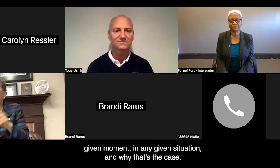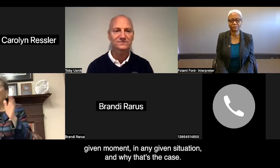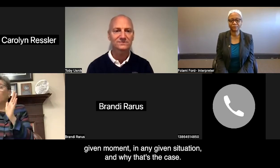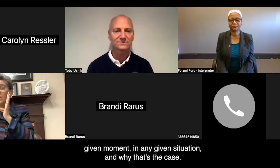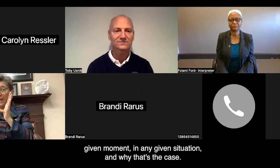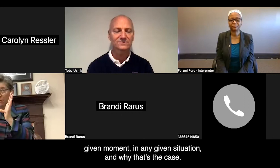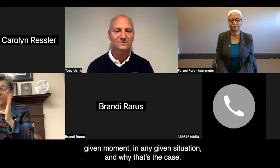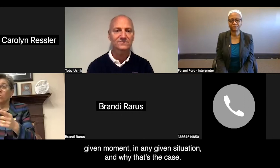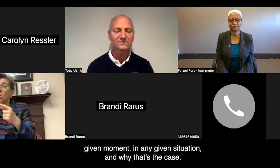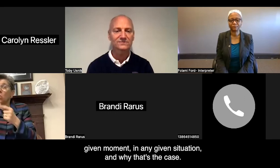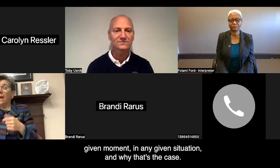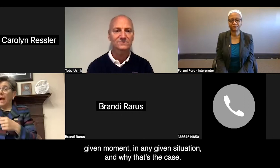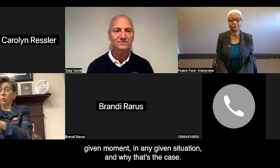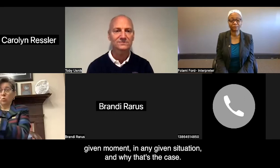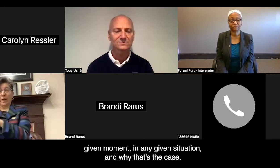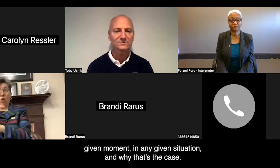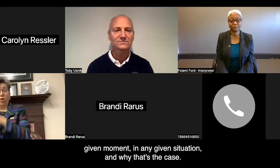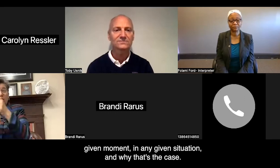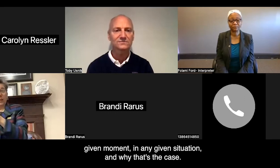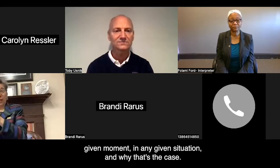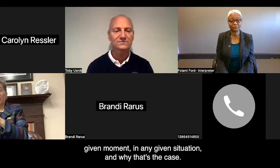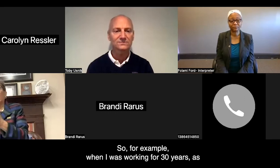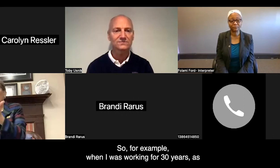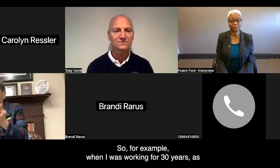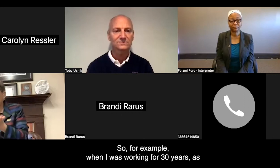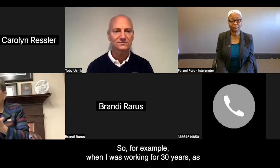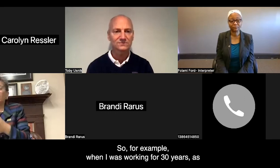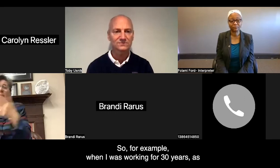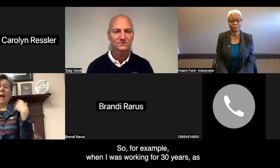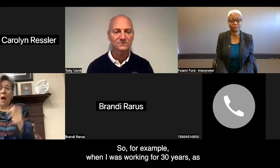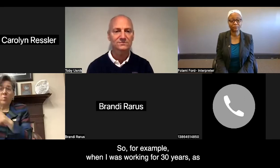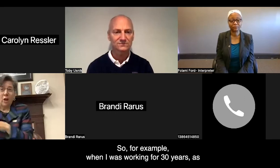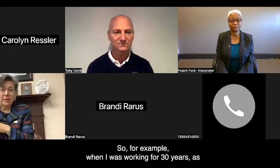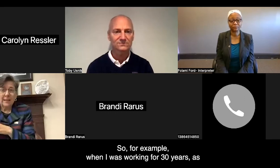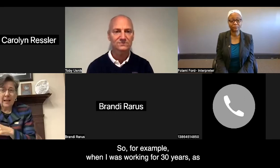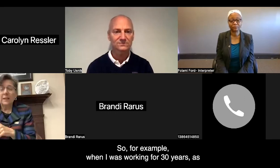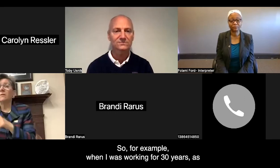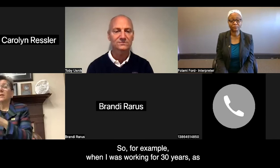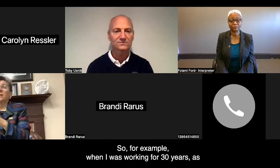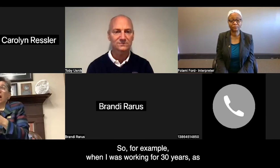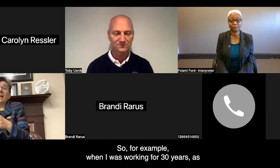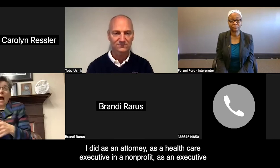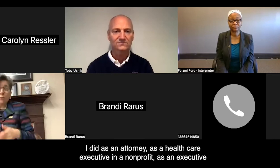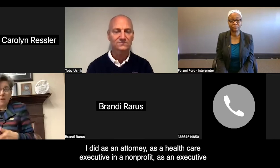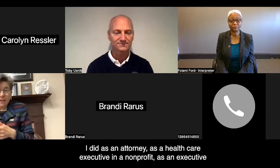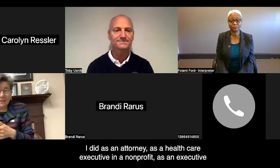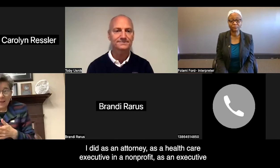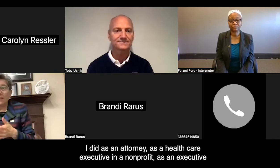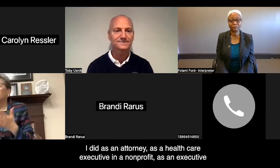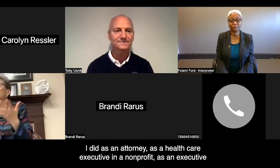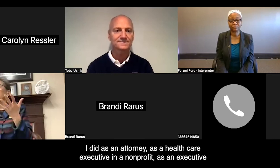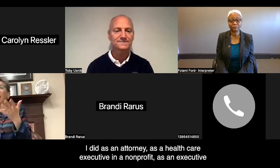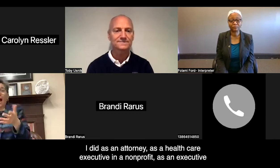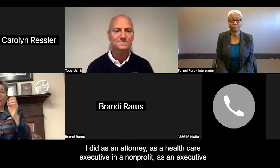situation, and why that's the case. So for example, when I was working for 30 years, as I did as an attorney, as a healthcare executive,